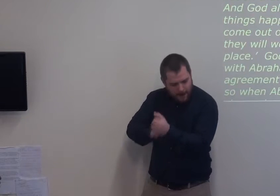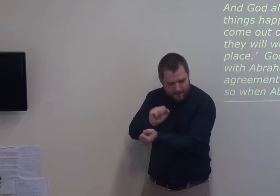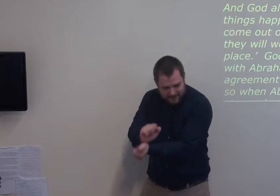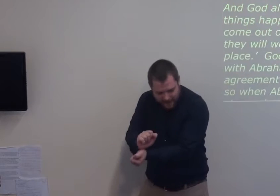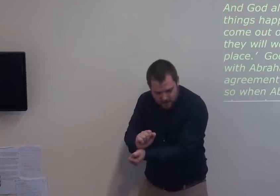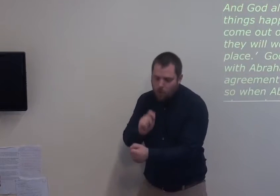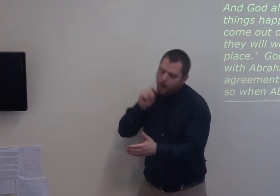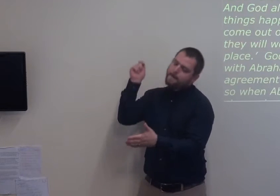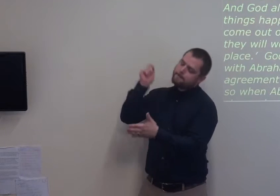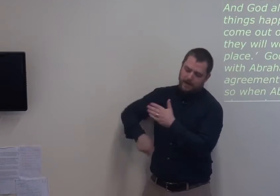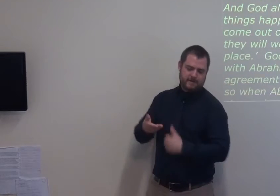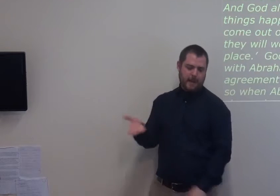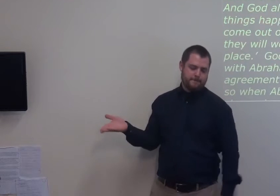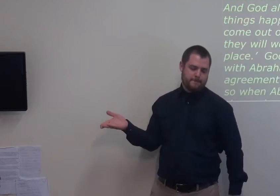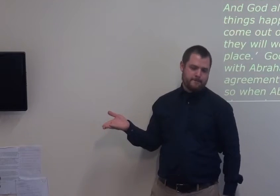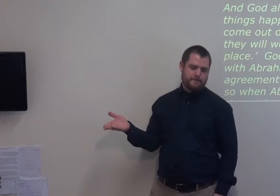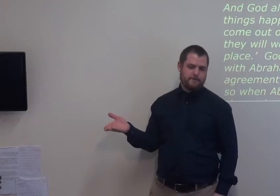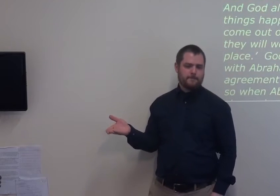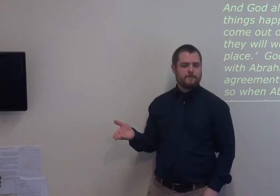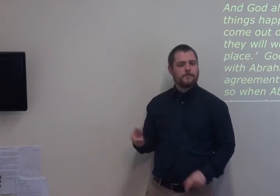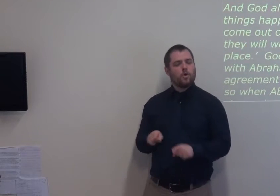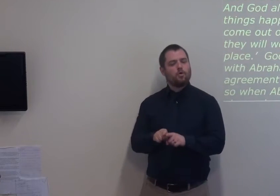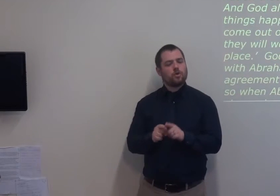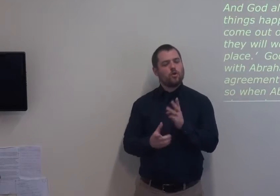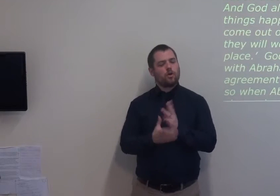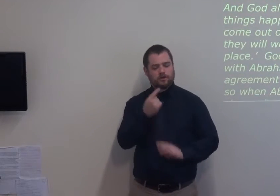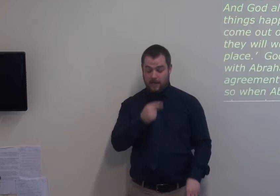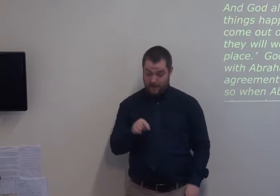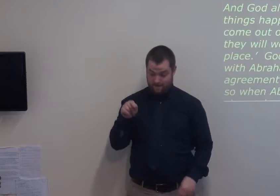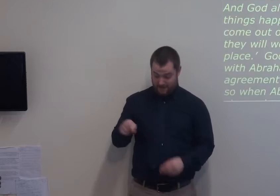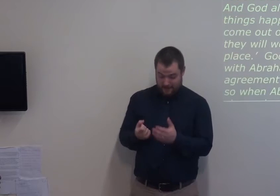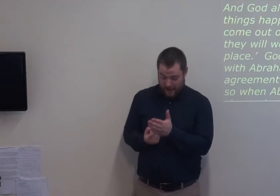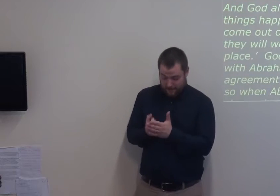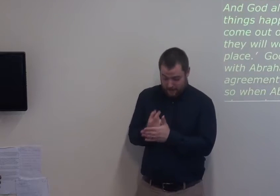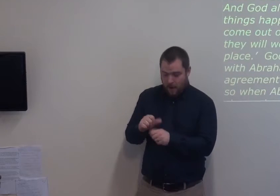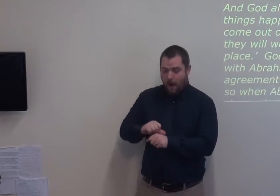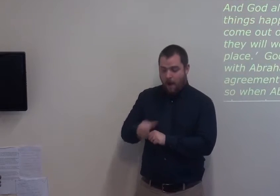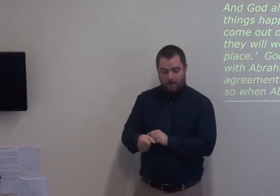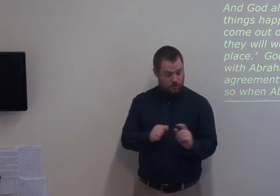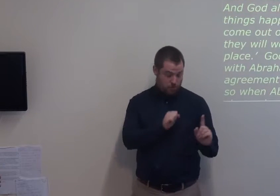And God also said, "After those things happen, your people will come out of that country.